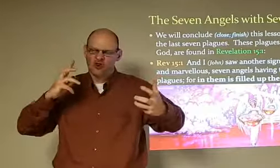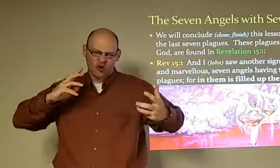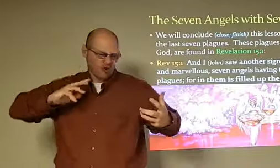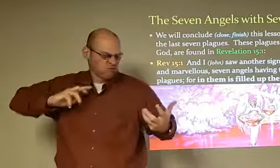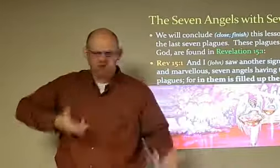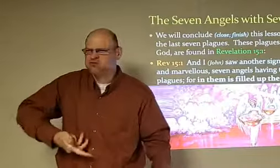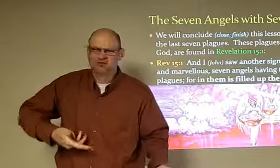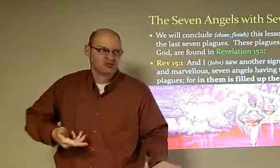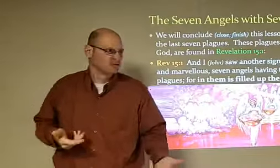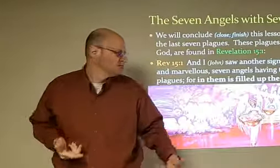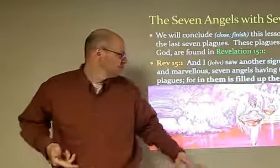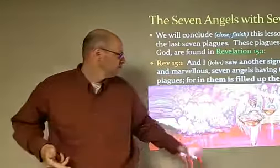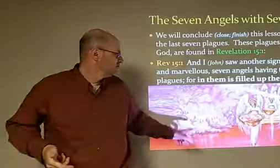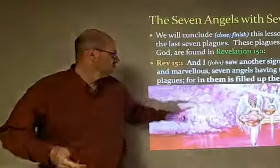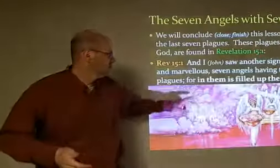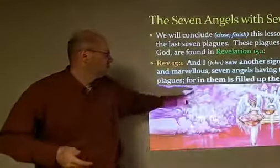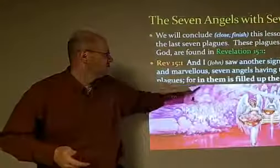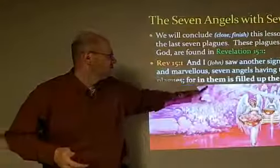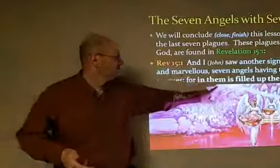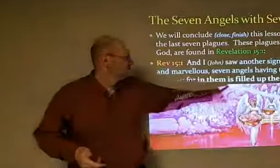Once the wrath of God has been completed,